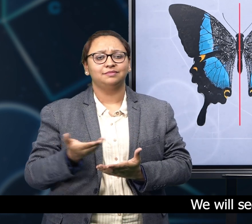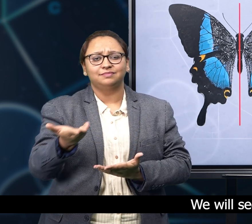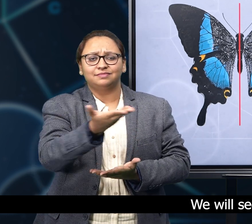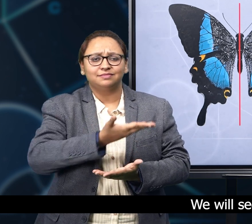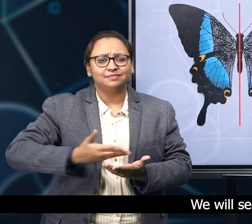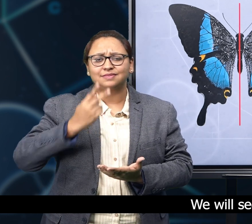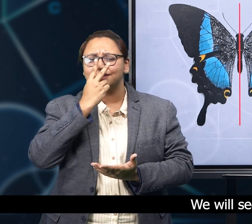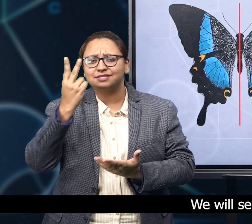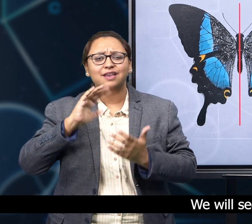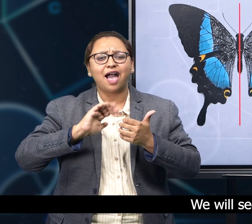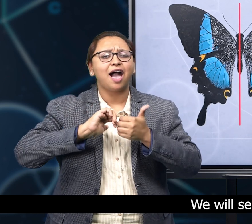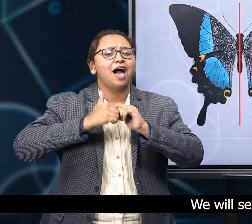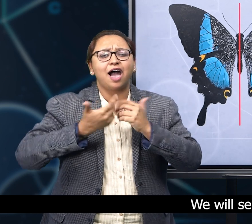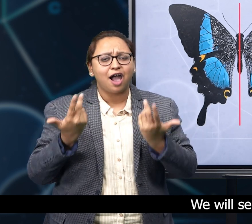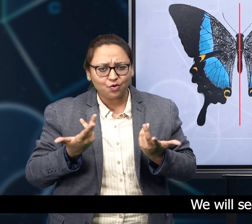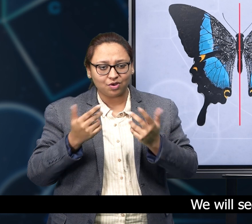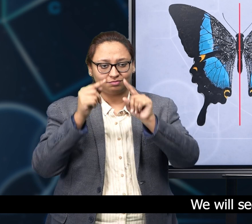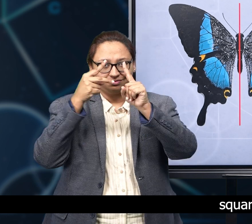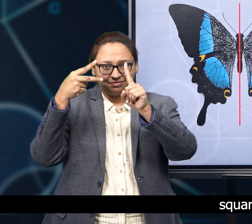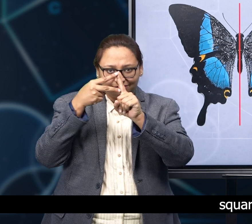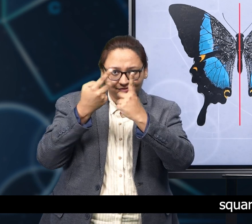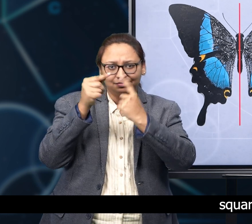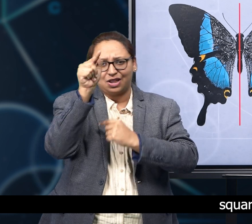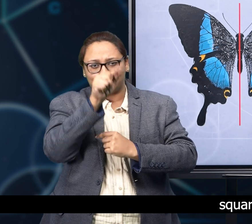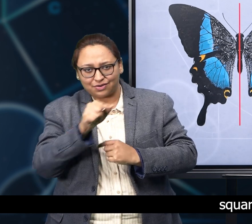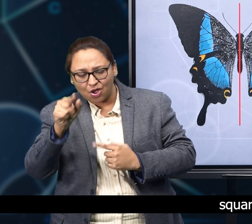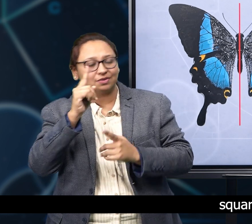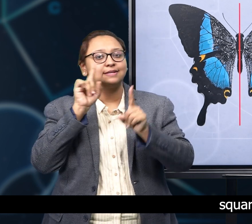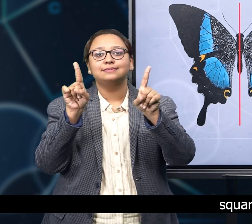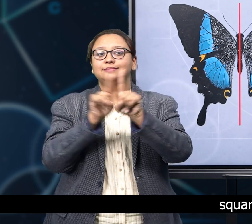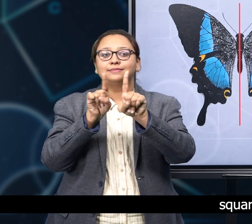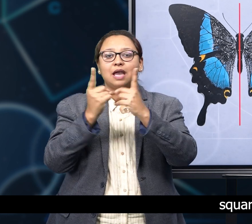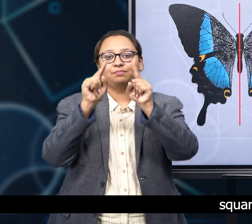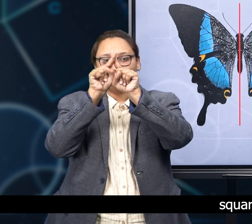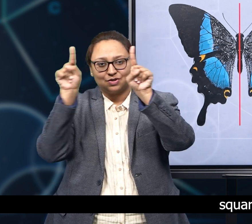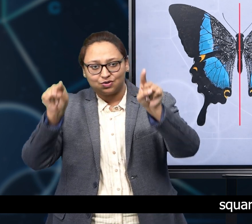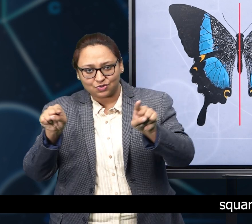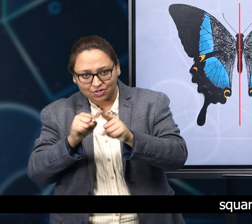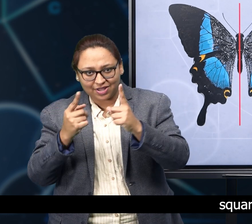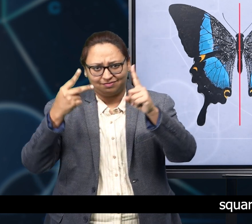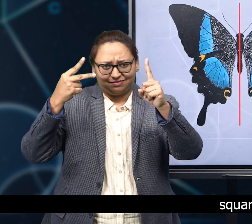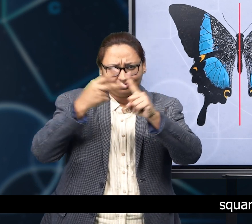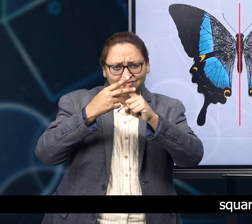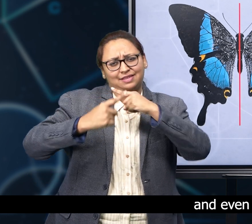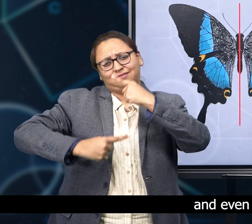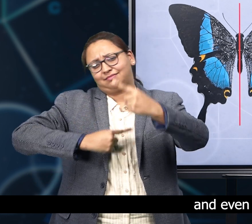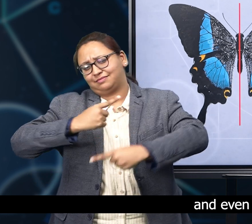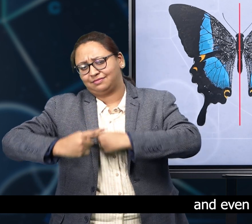We will see how shapes like squares, triangles, and